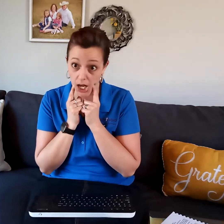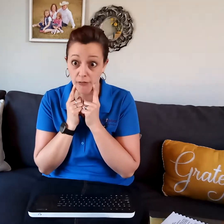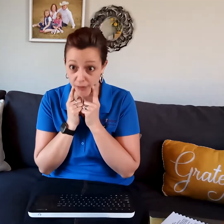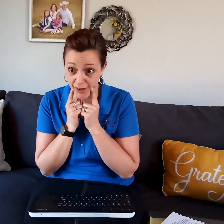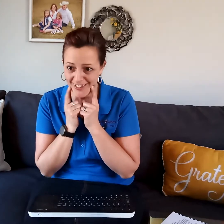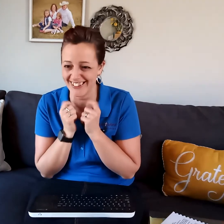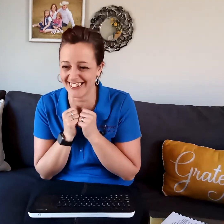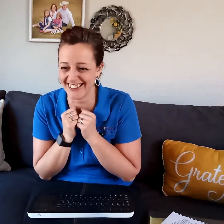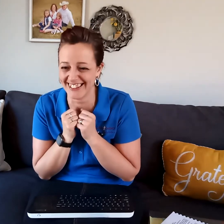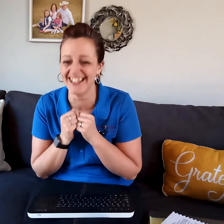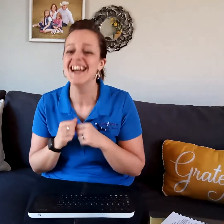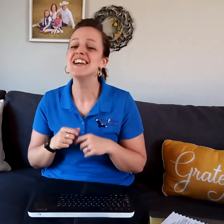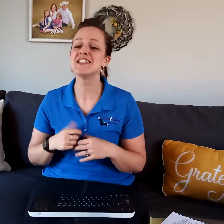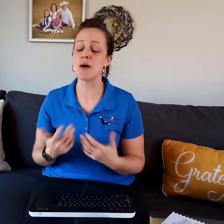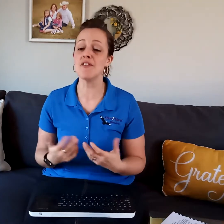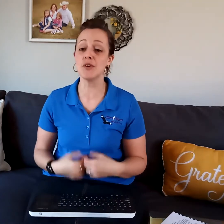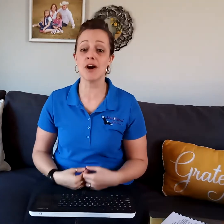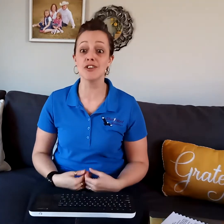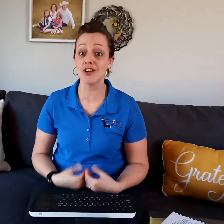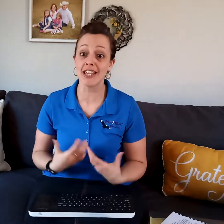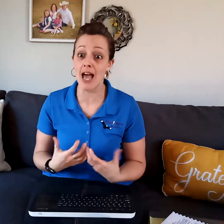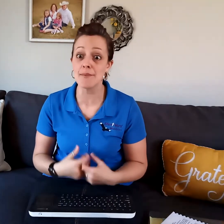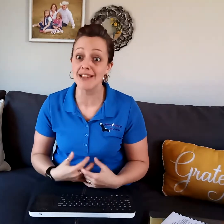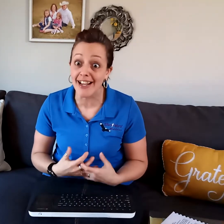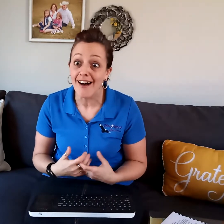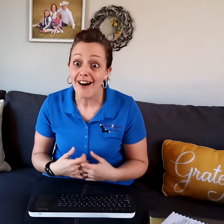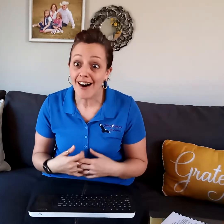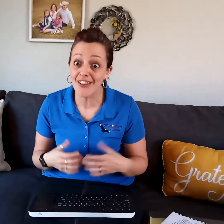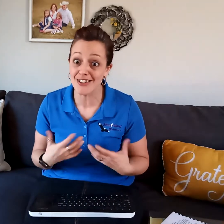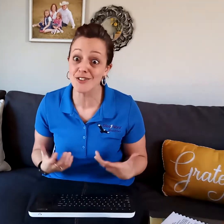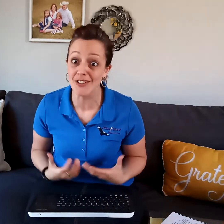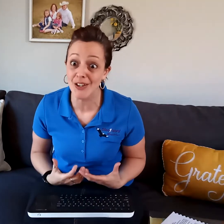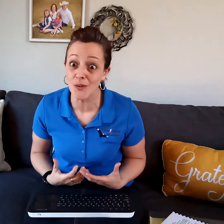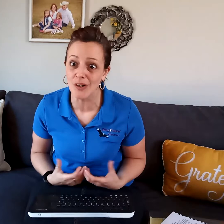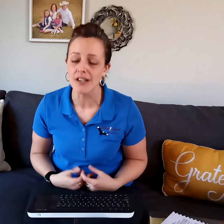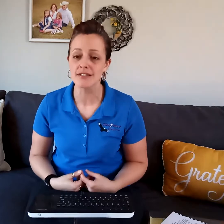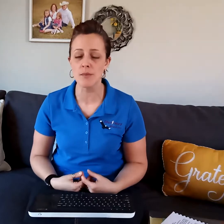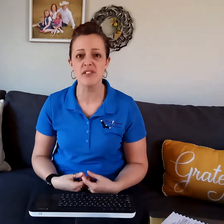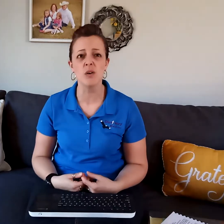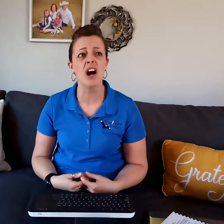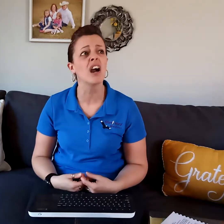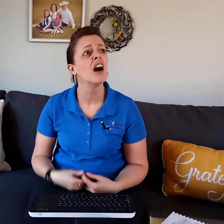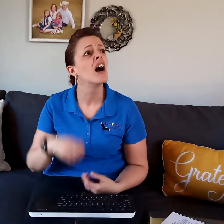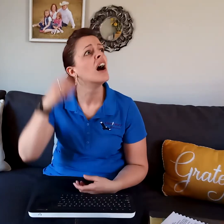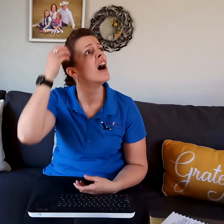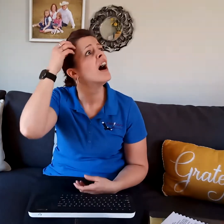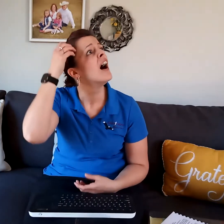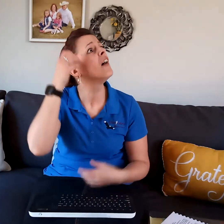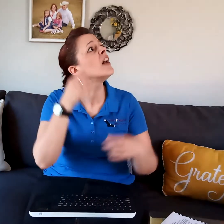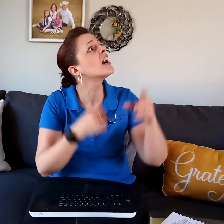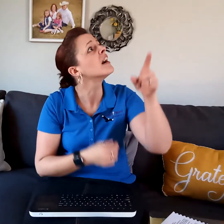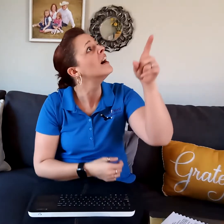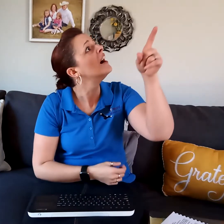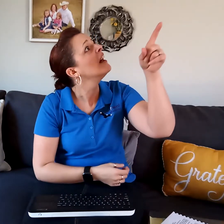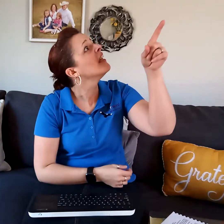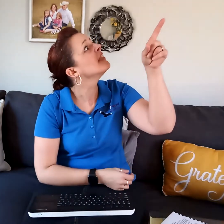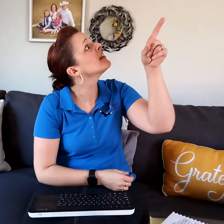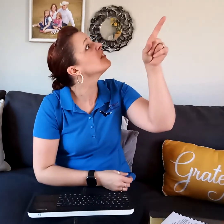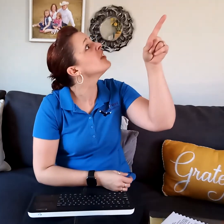life. Some of you are looking at me like, oh, this is really cool. Some of you are, oh, look, there's a fly